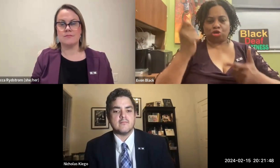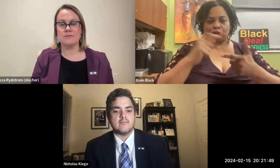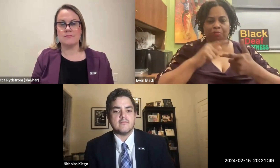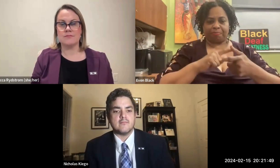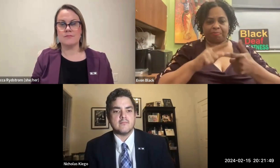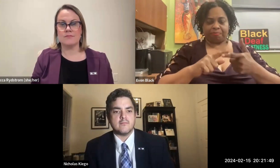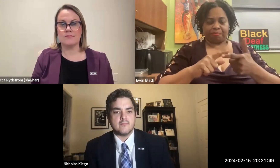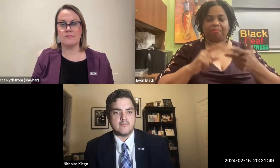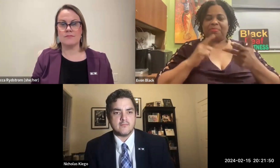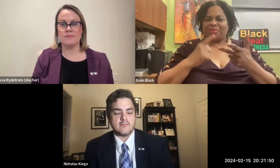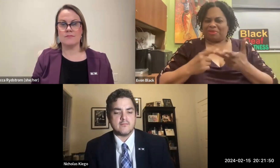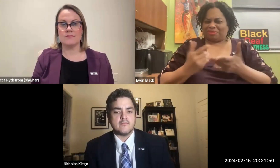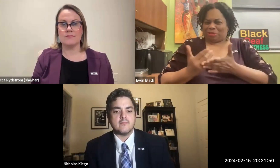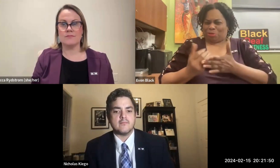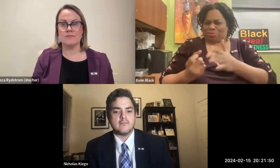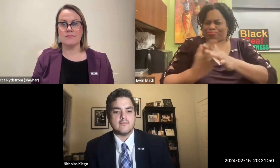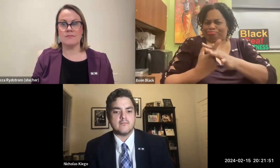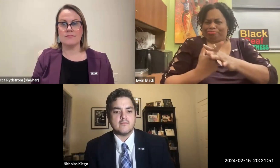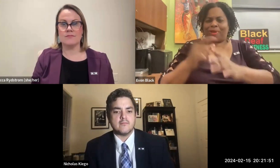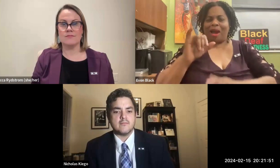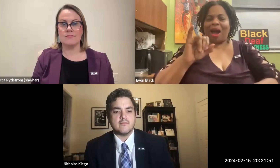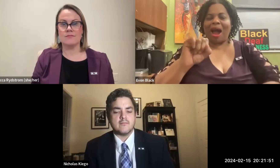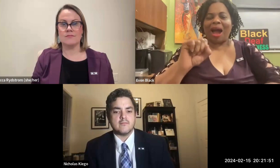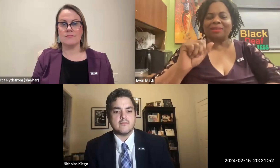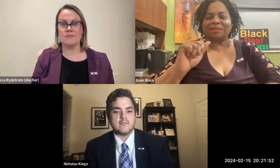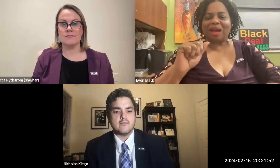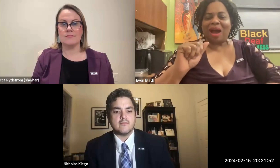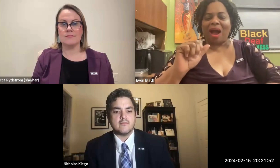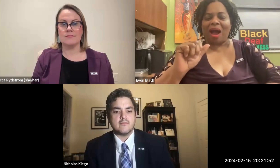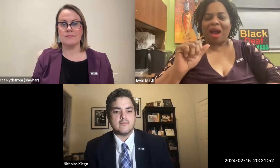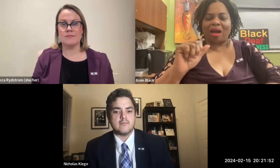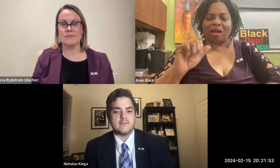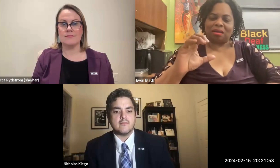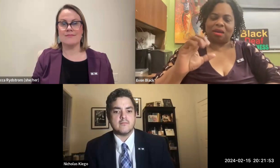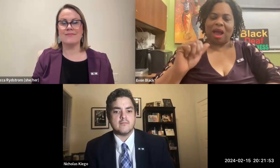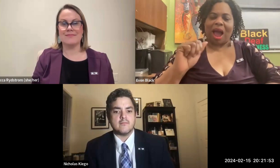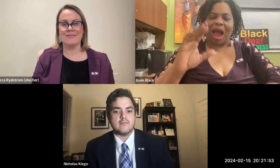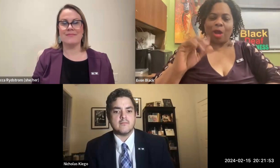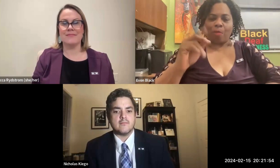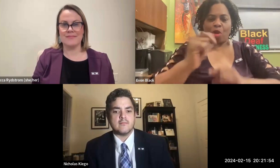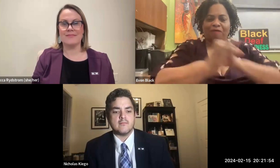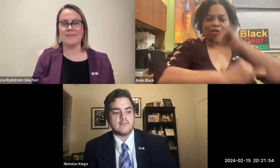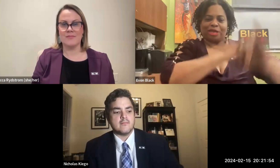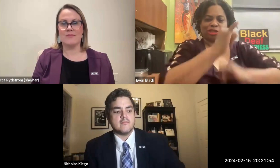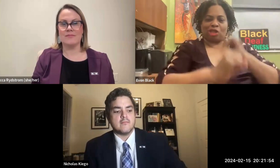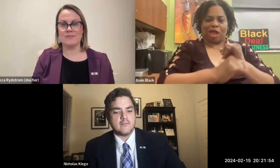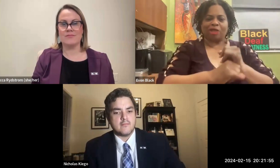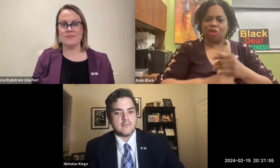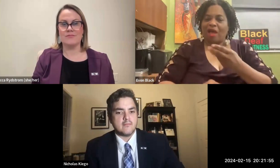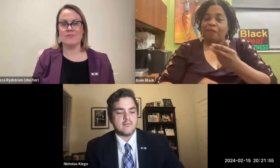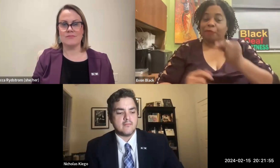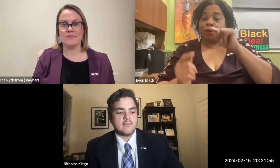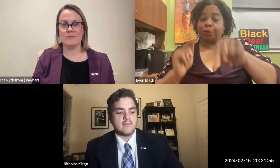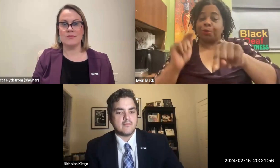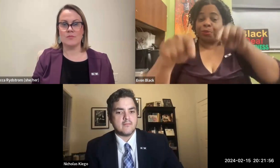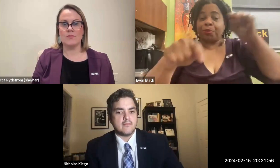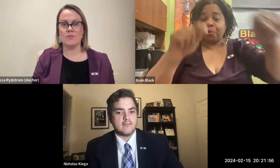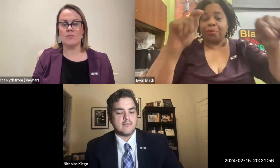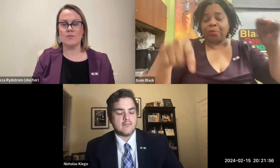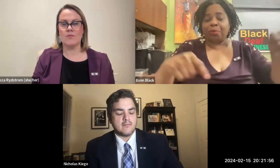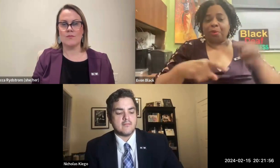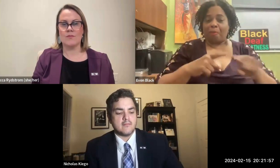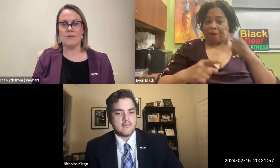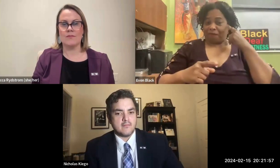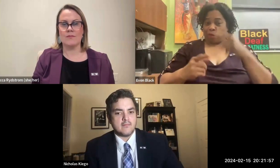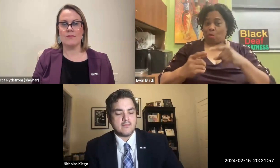the Andrew Foster Scholarship, and then newly established, we have the Isaac